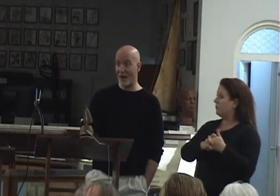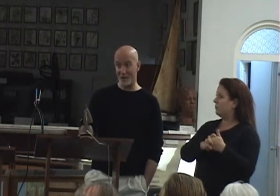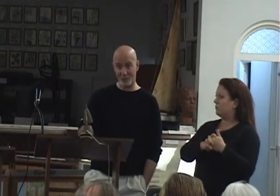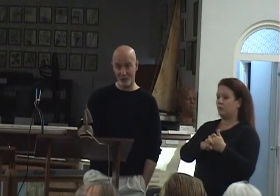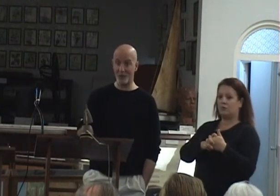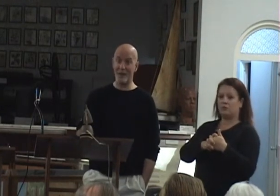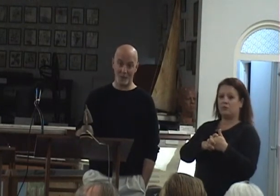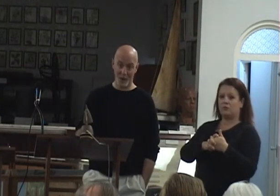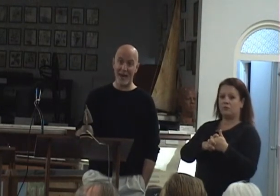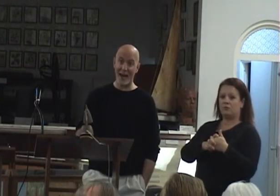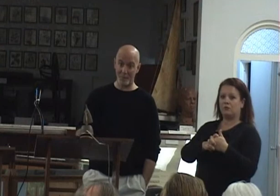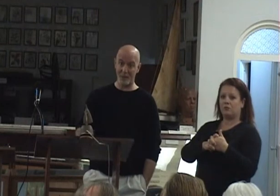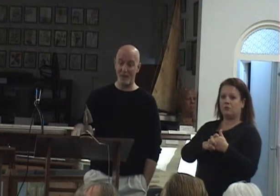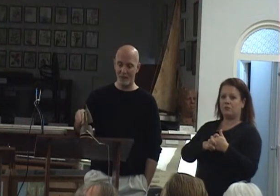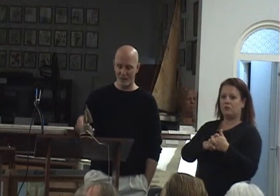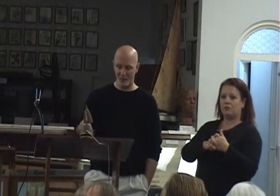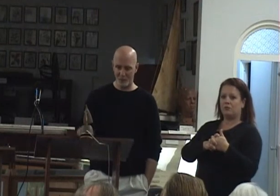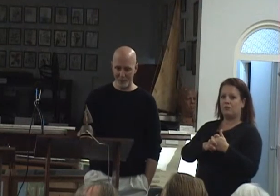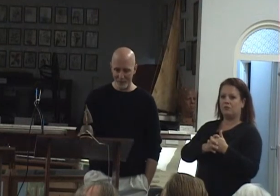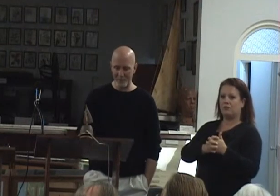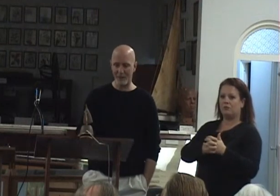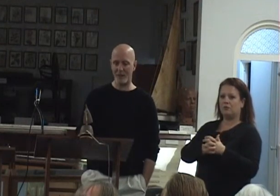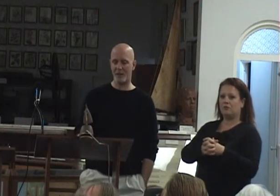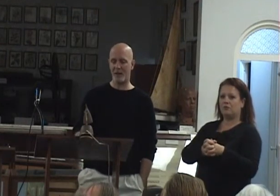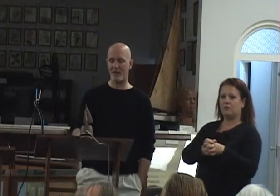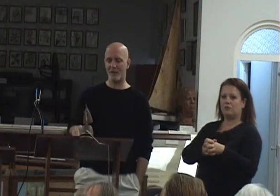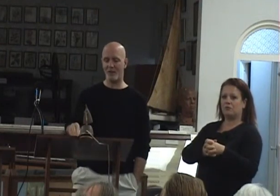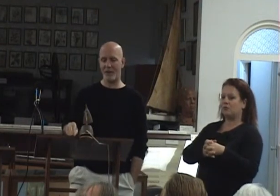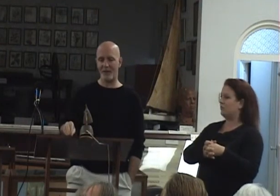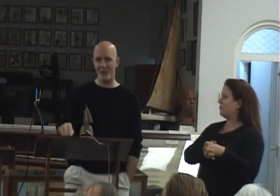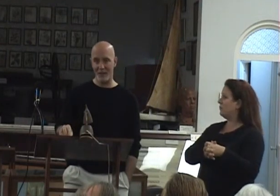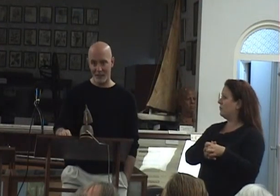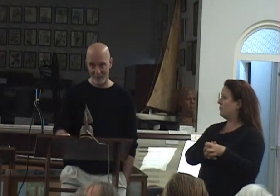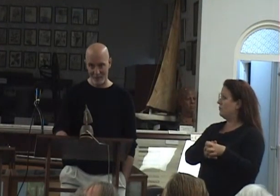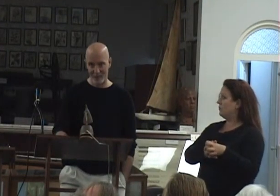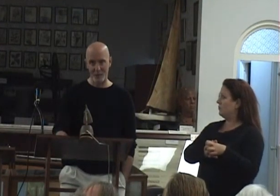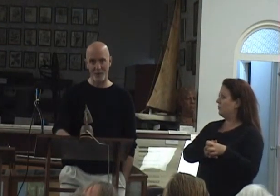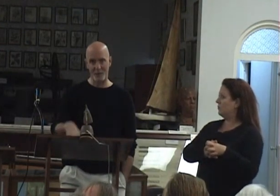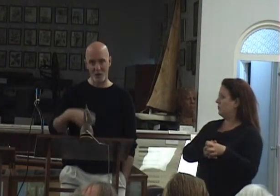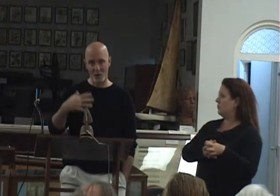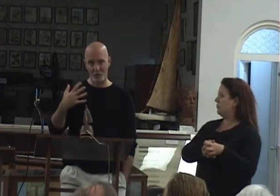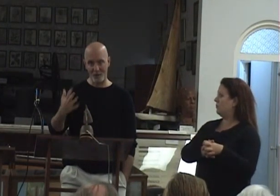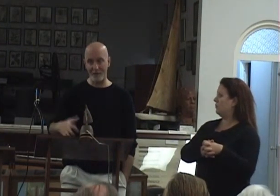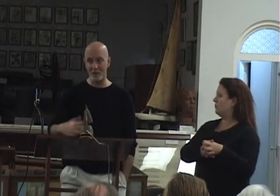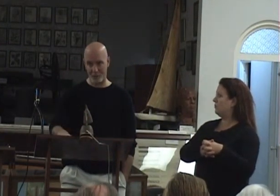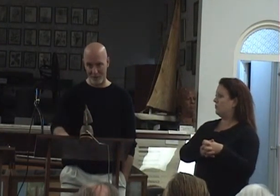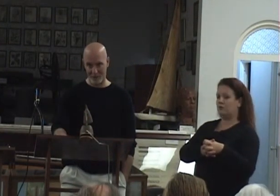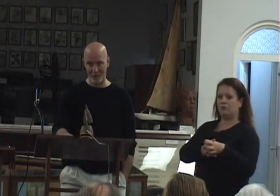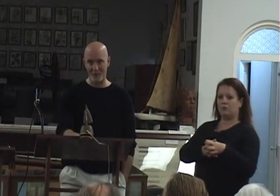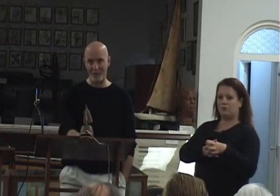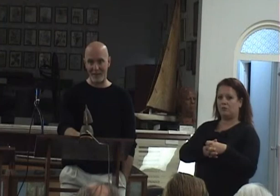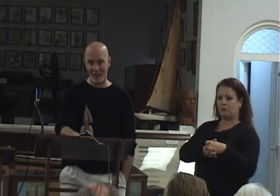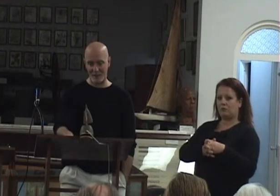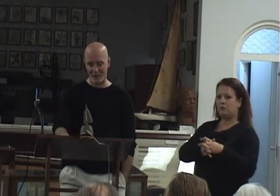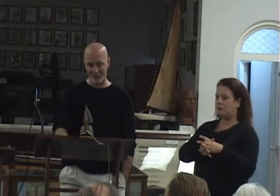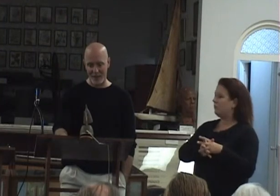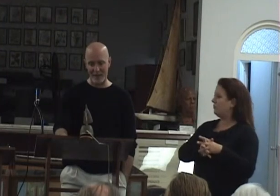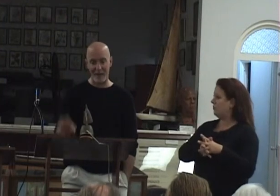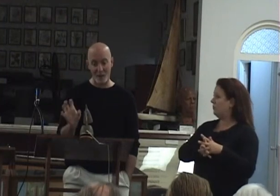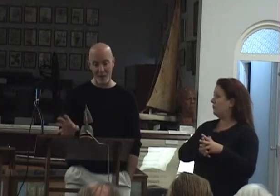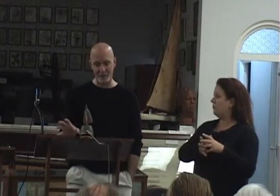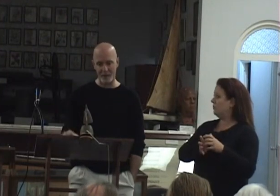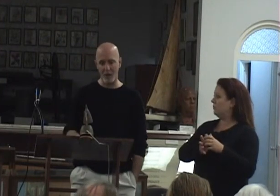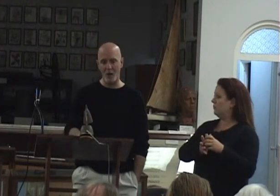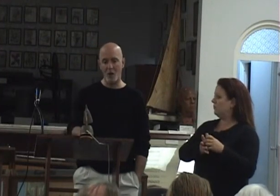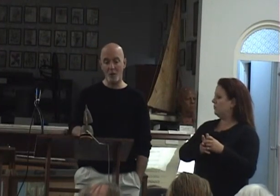since there's no actual survey of what happened to specifically the Farquason slaves in this, you know, there's no census records that we can actually